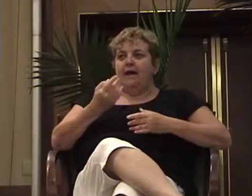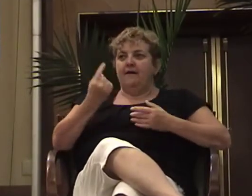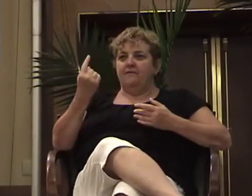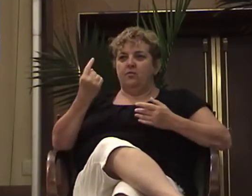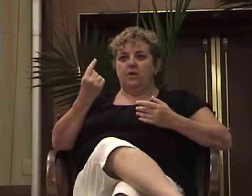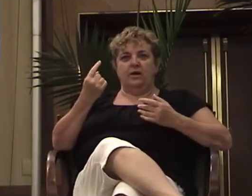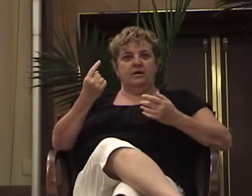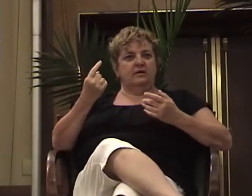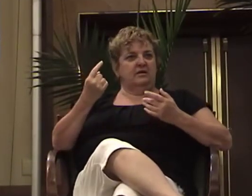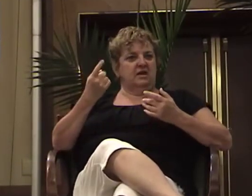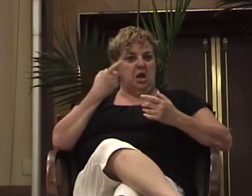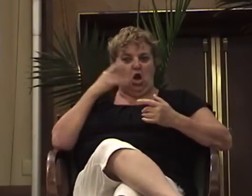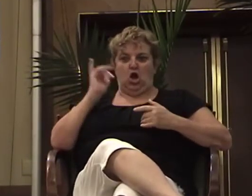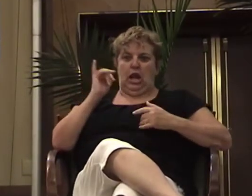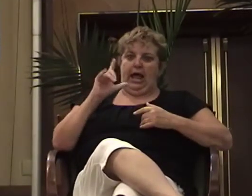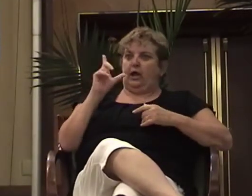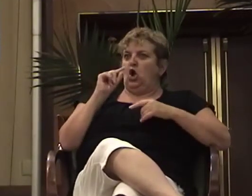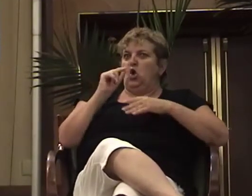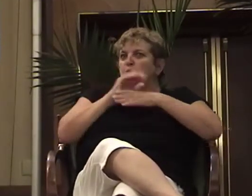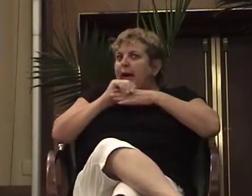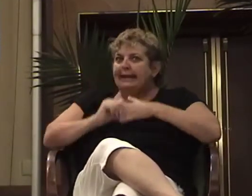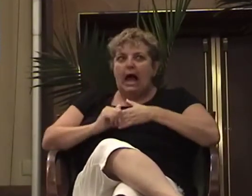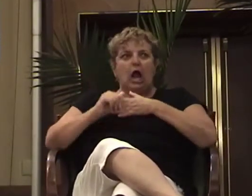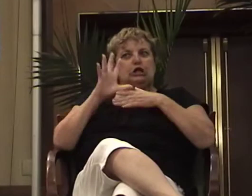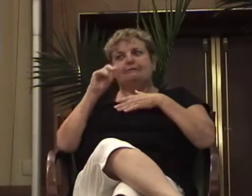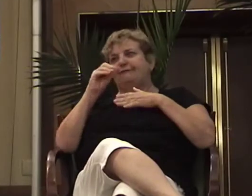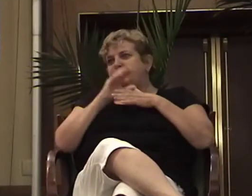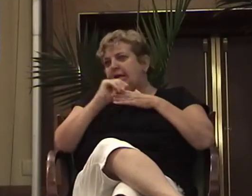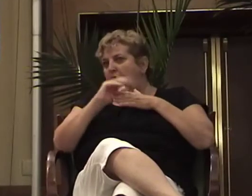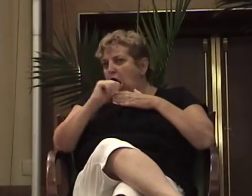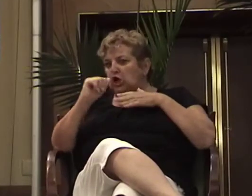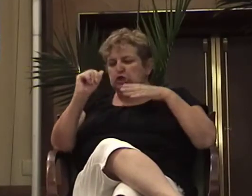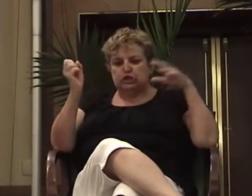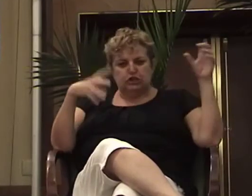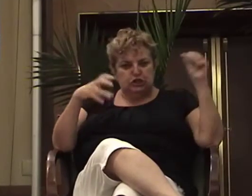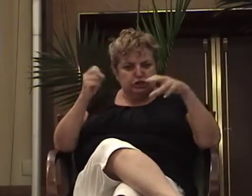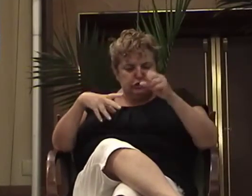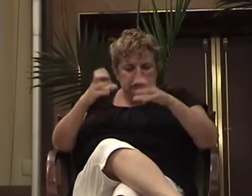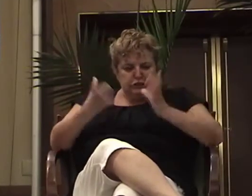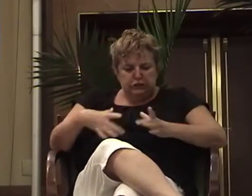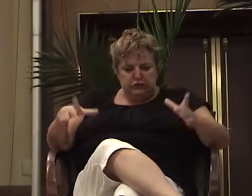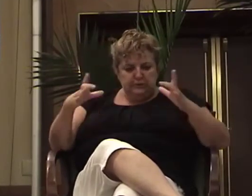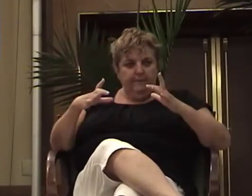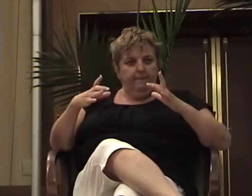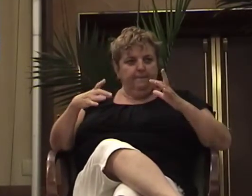20s and 50s and, in. And I thought, what? And then here was the kicker.